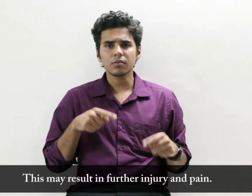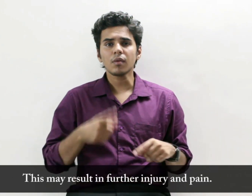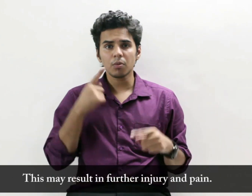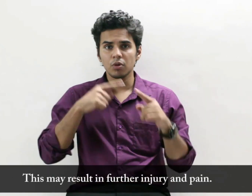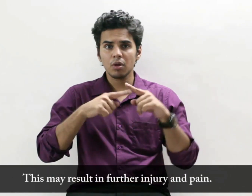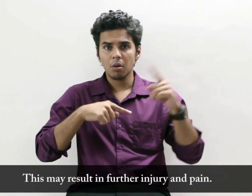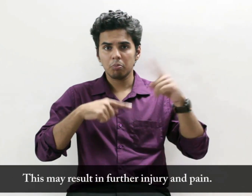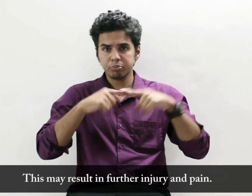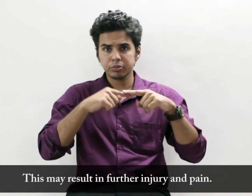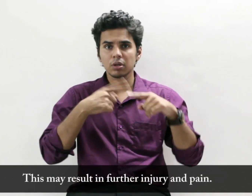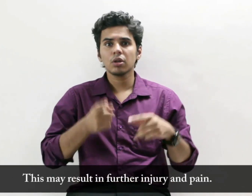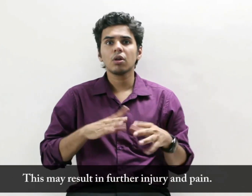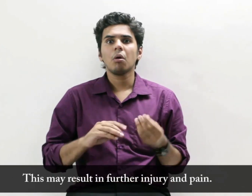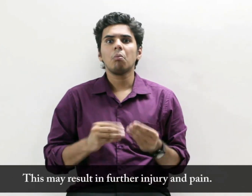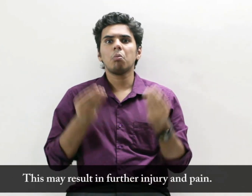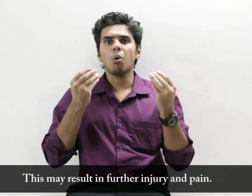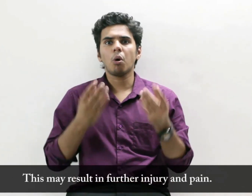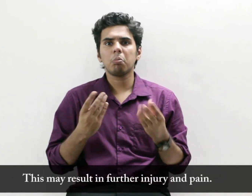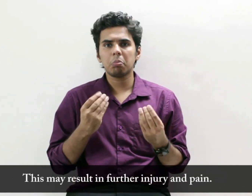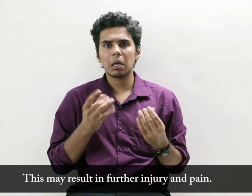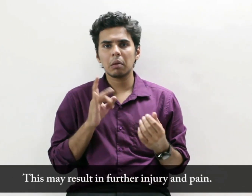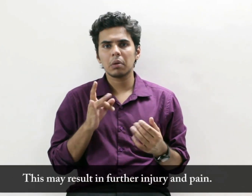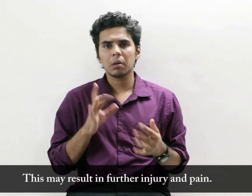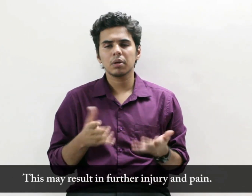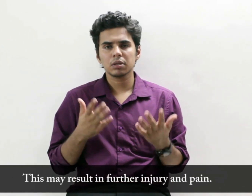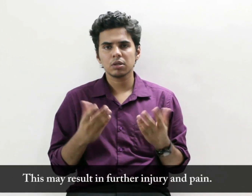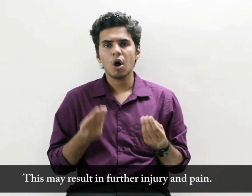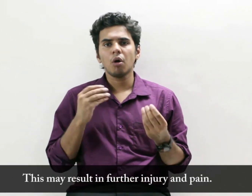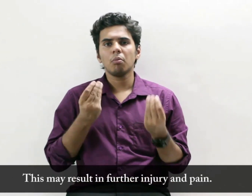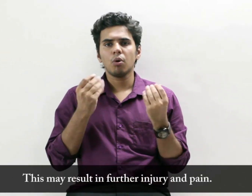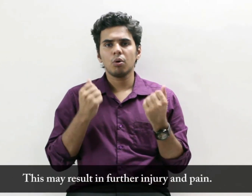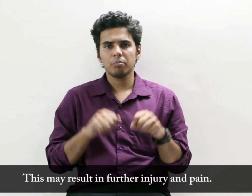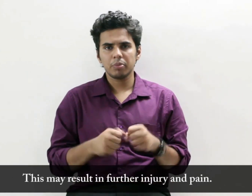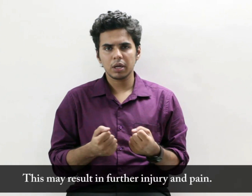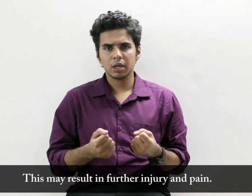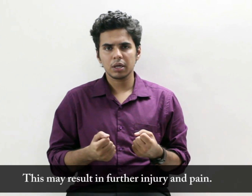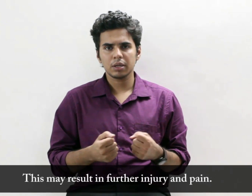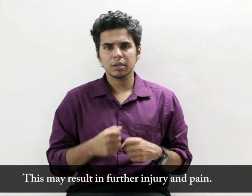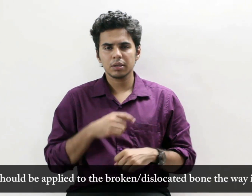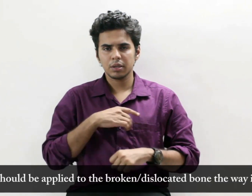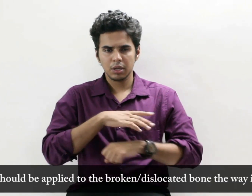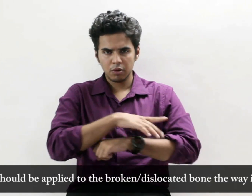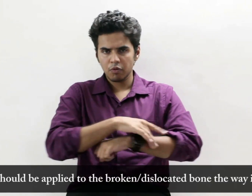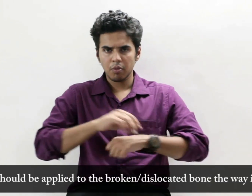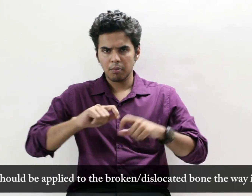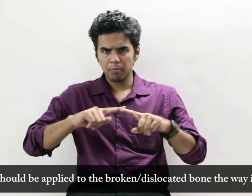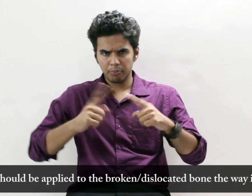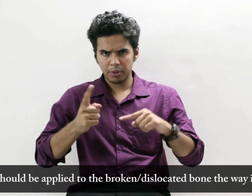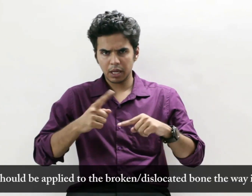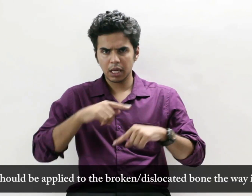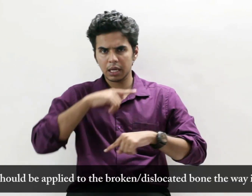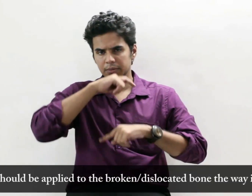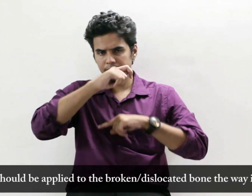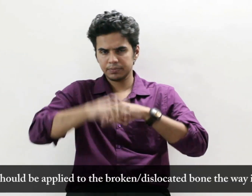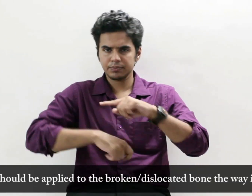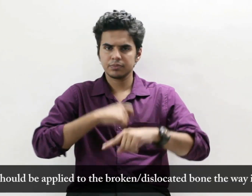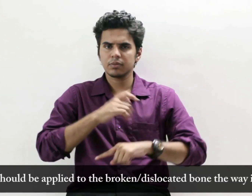This may result in further injury and pain. Splint should be applied to the